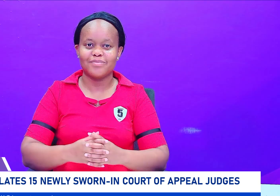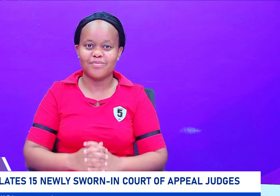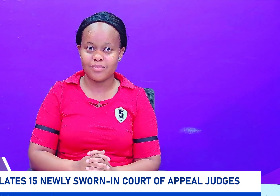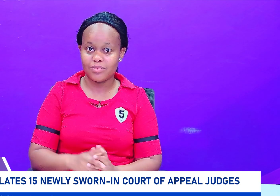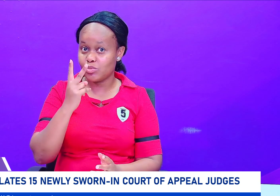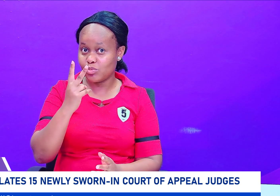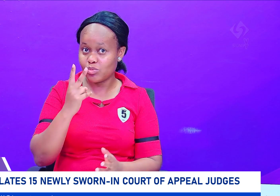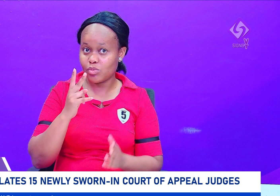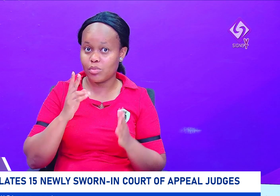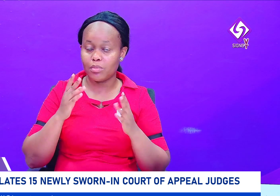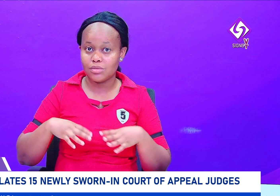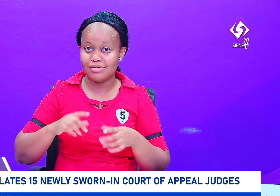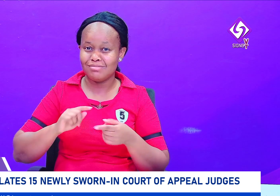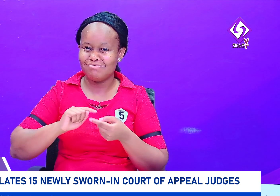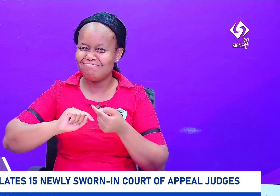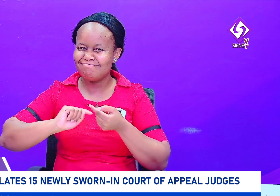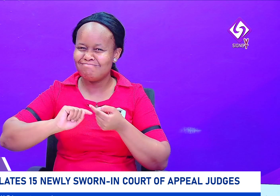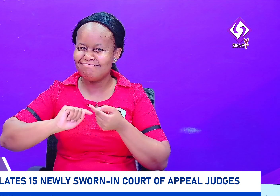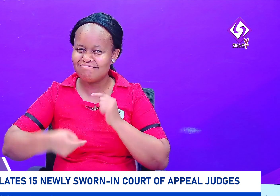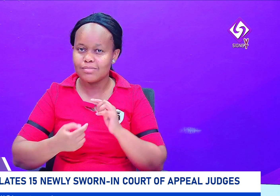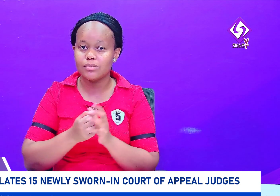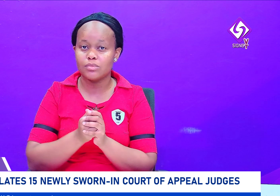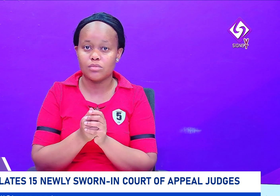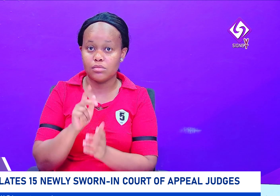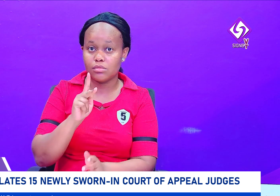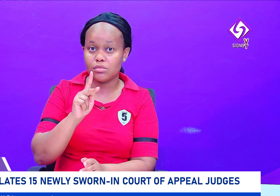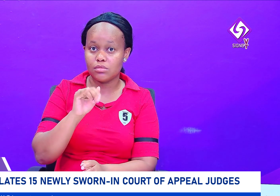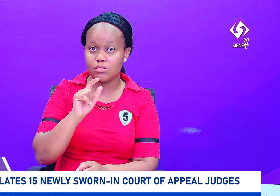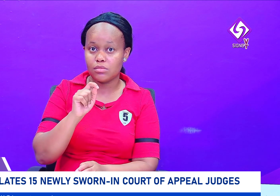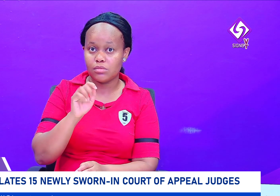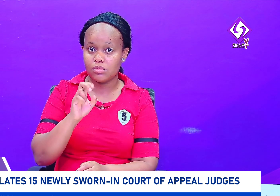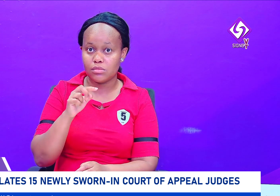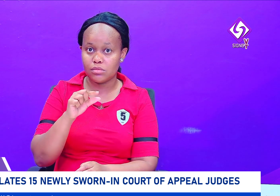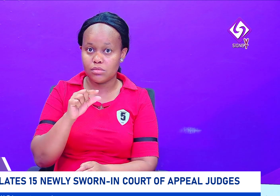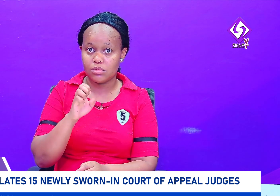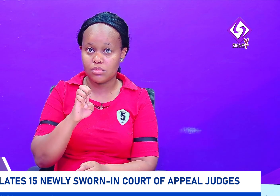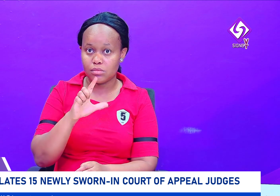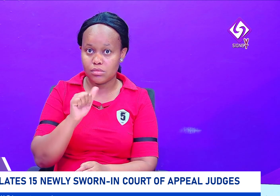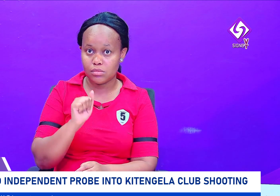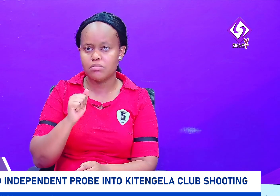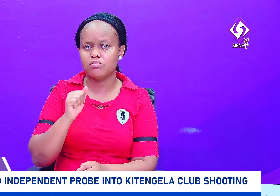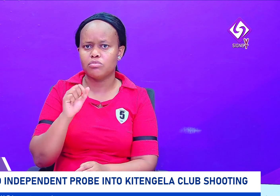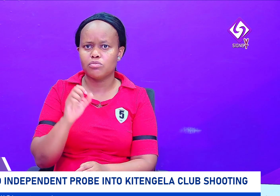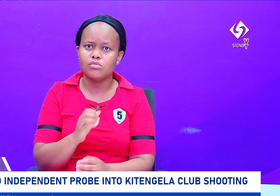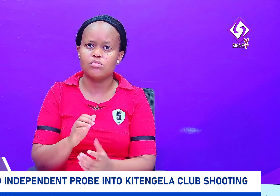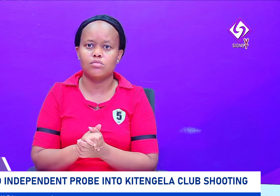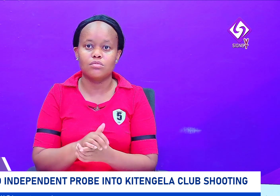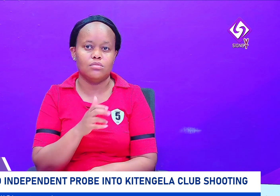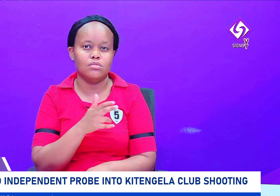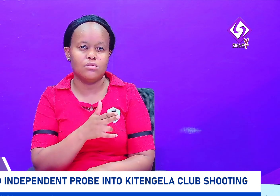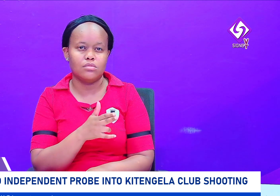Away from that news update, 2 people injured in the Kitengela club shooting are calling for a